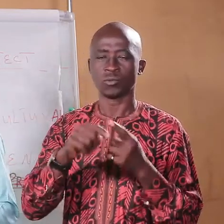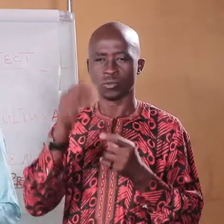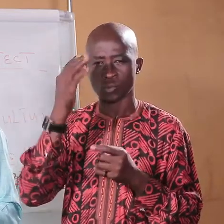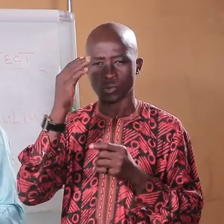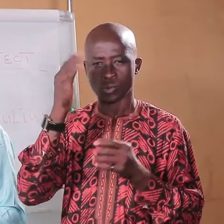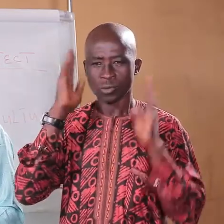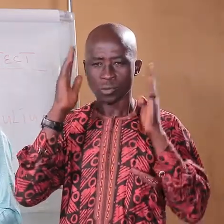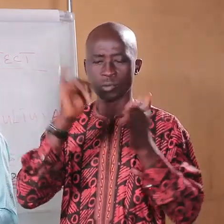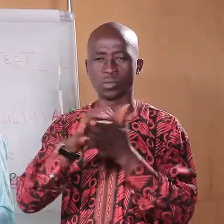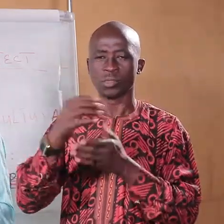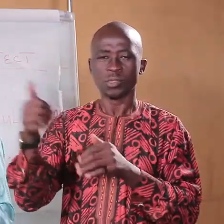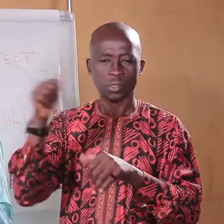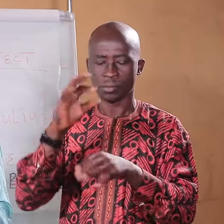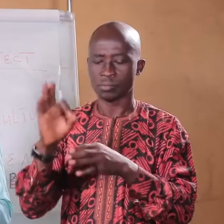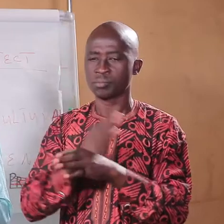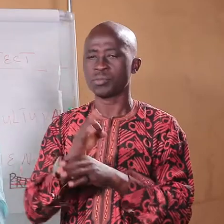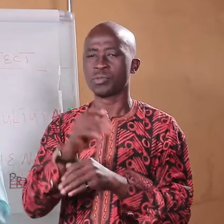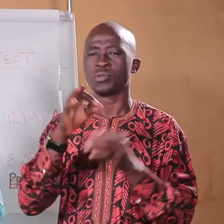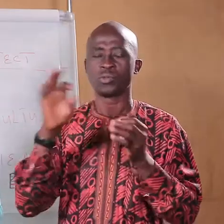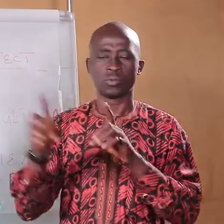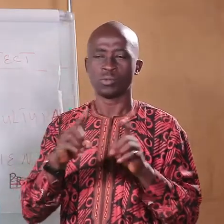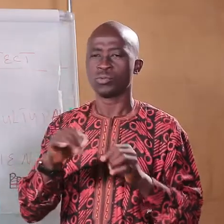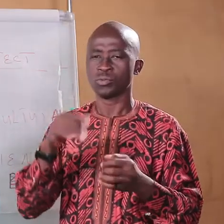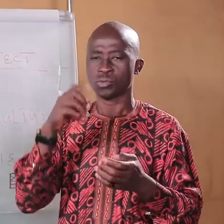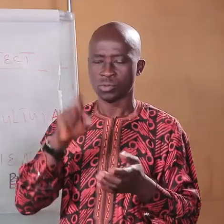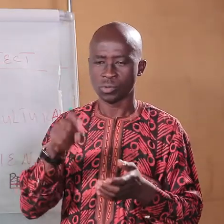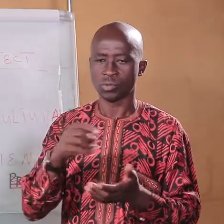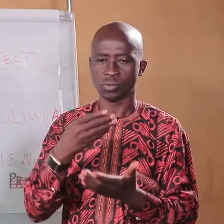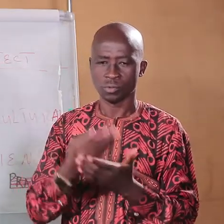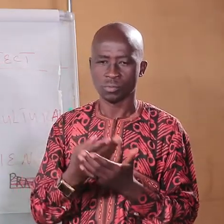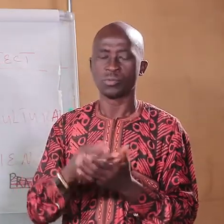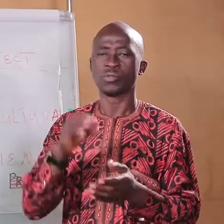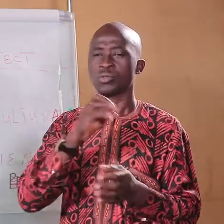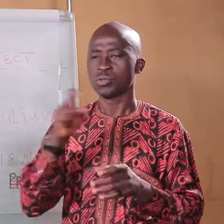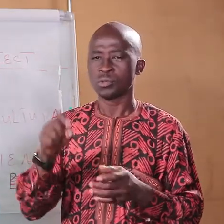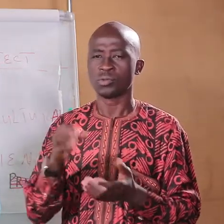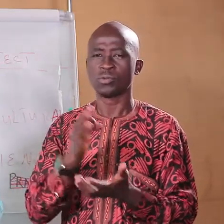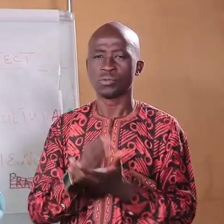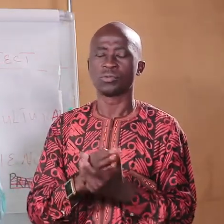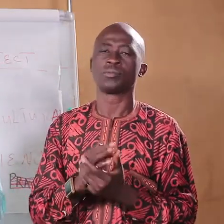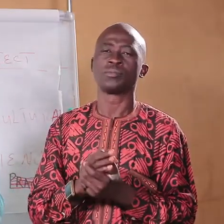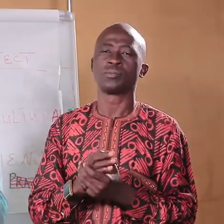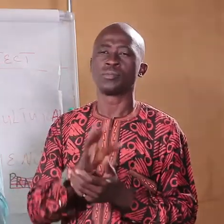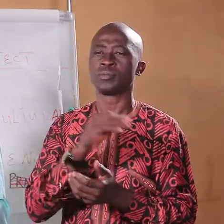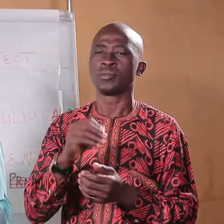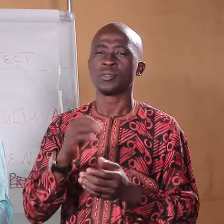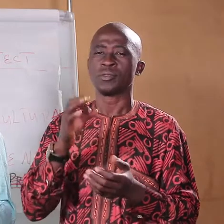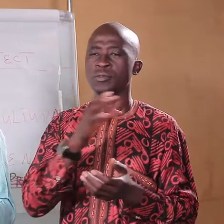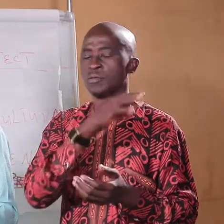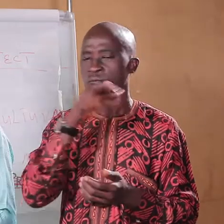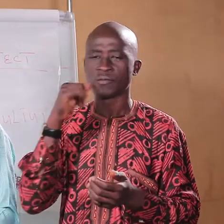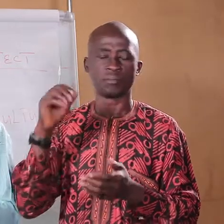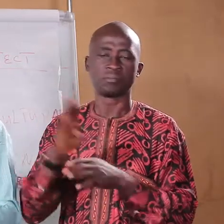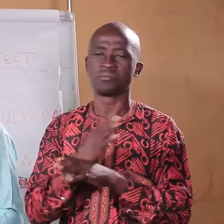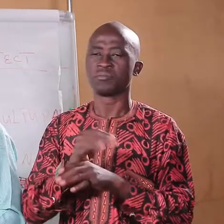any business you are doing, you need capital, you need finance, you need fund, and farm business